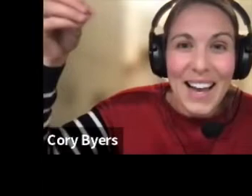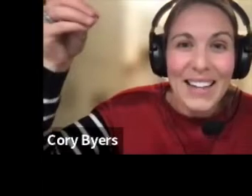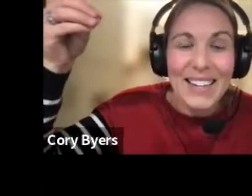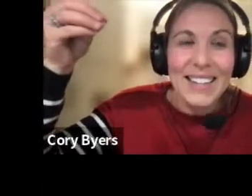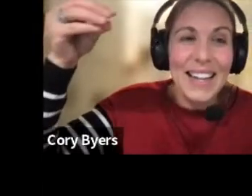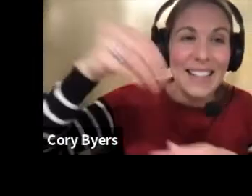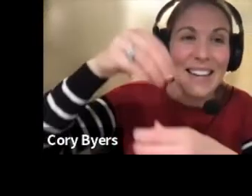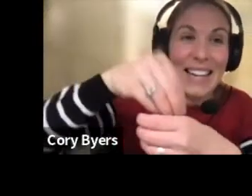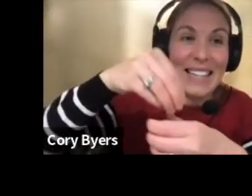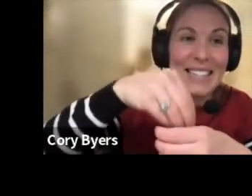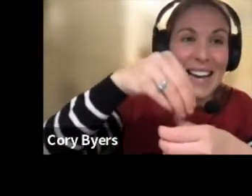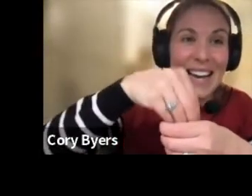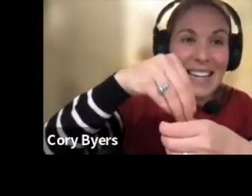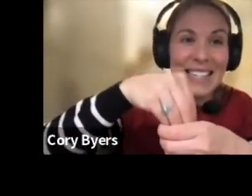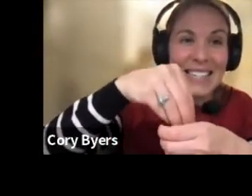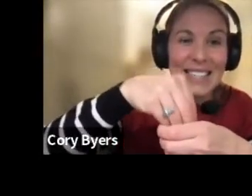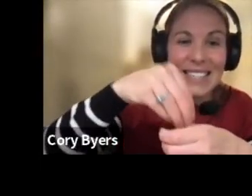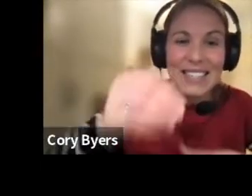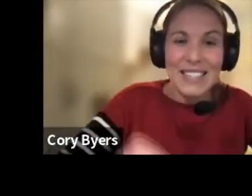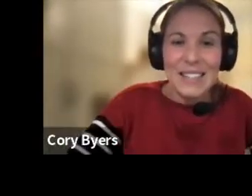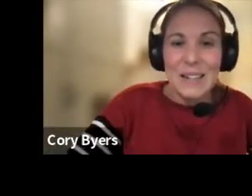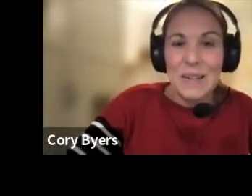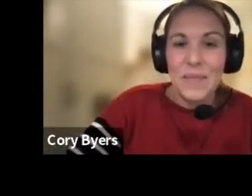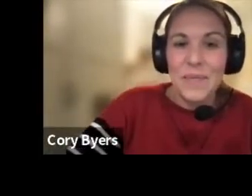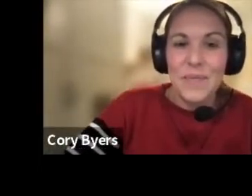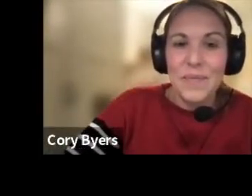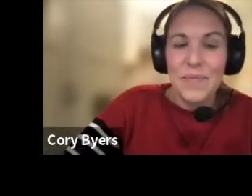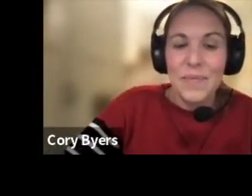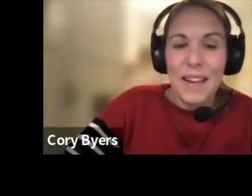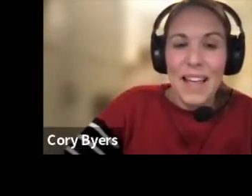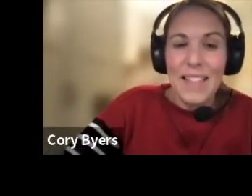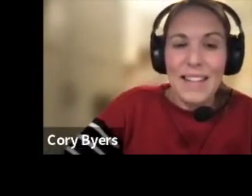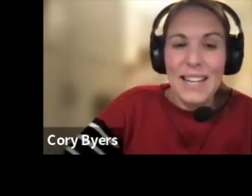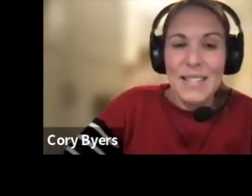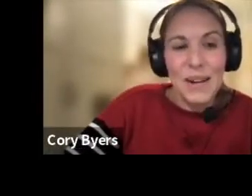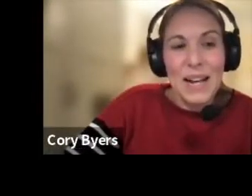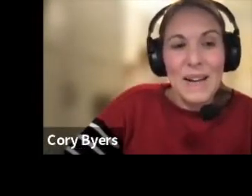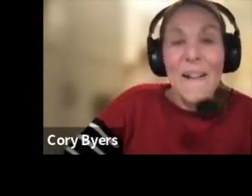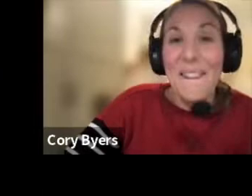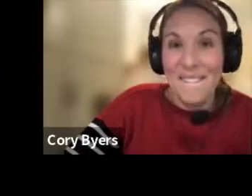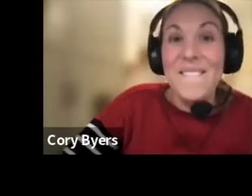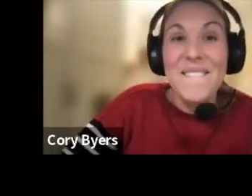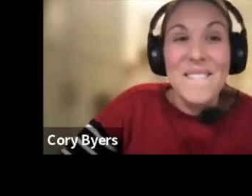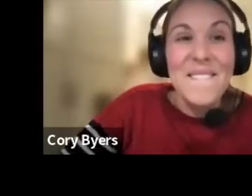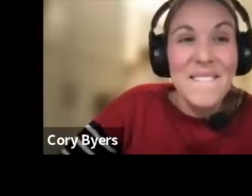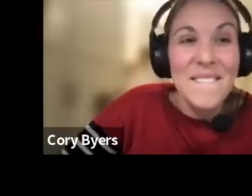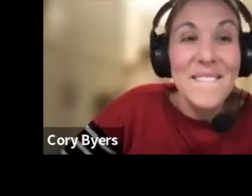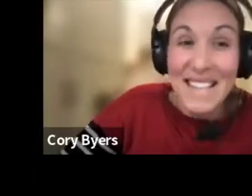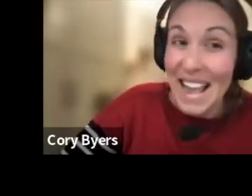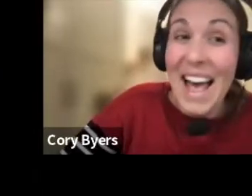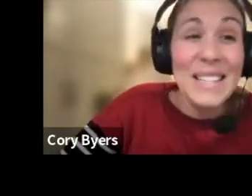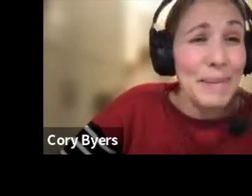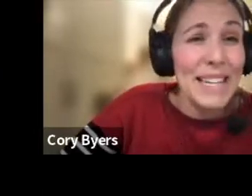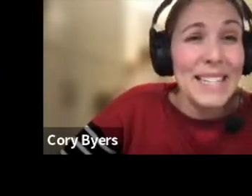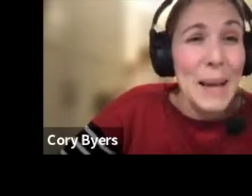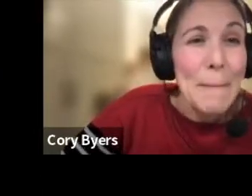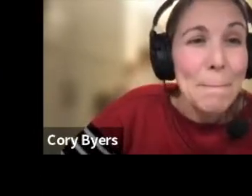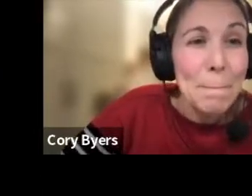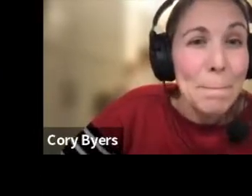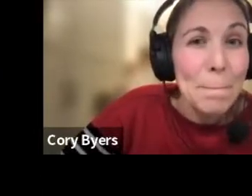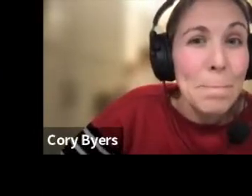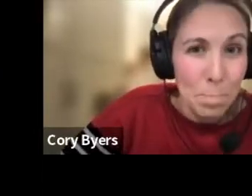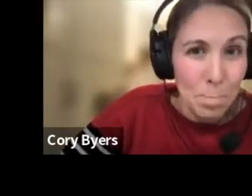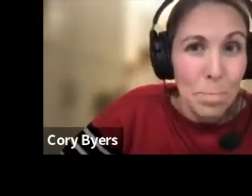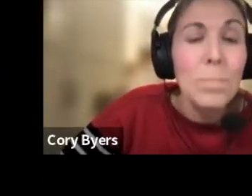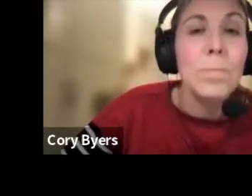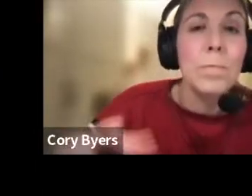outside, and then inside. The last so one. It, Can I ask a question? Sorry. Yes, please. Is